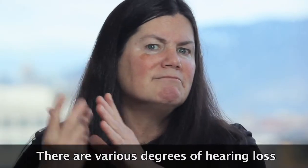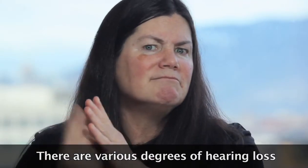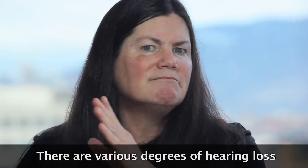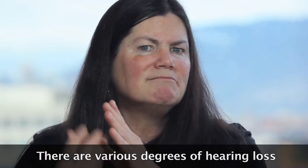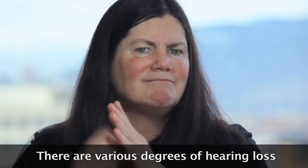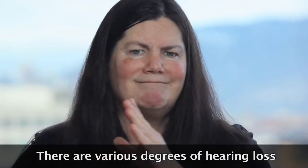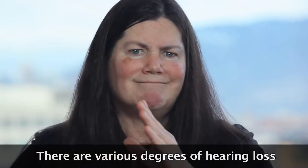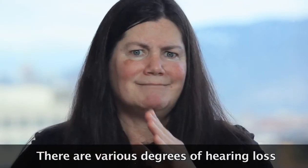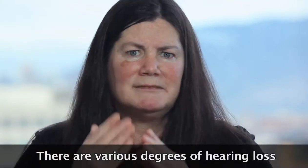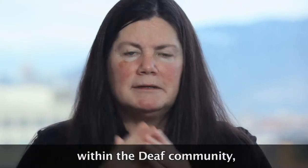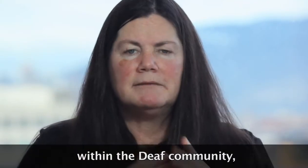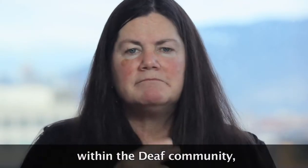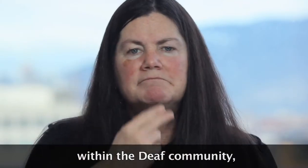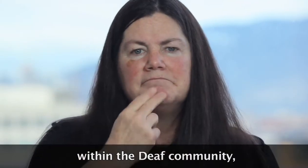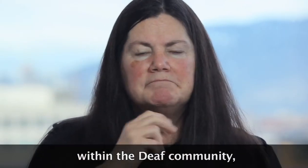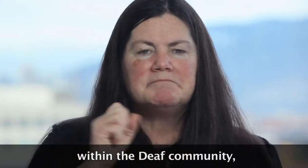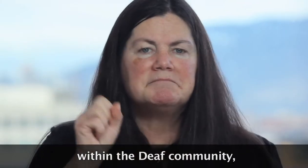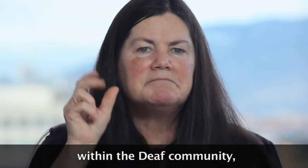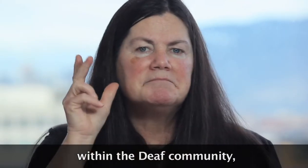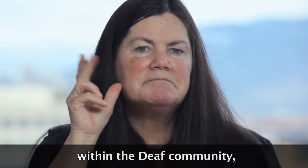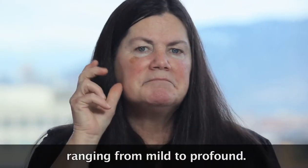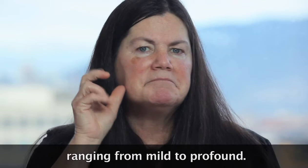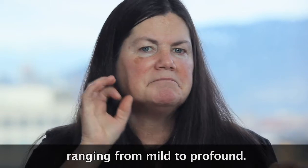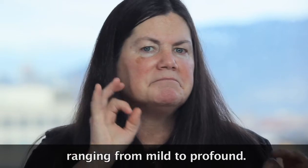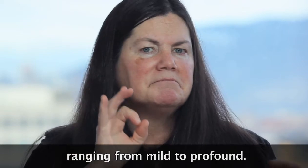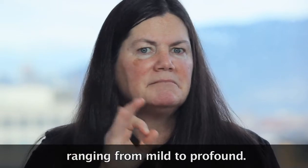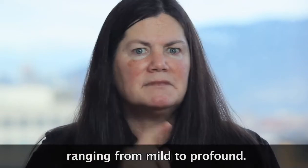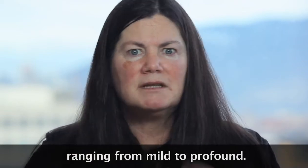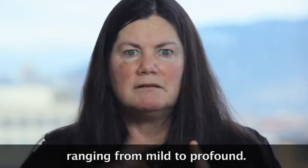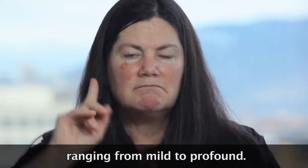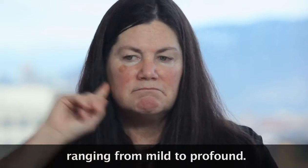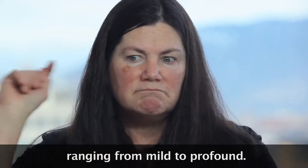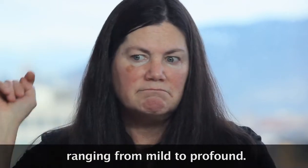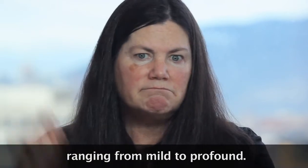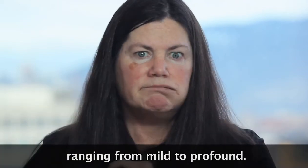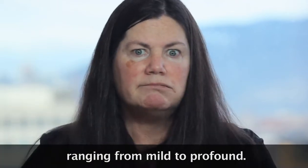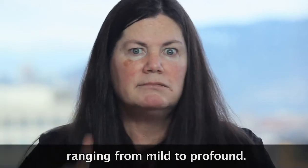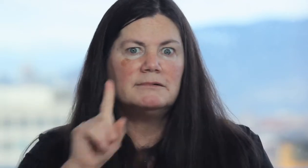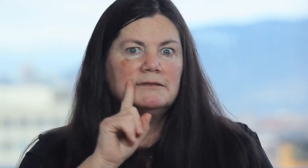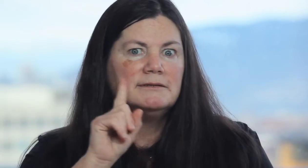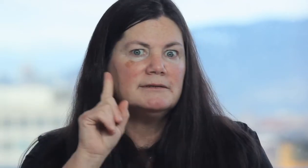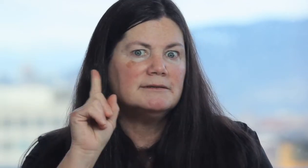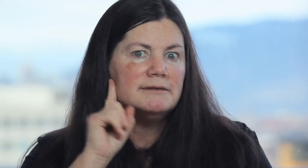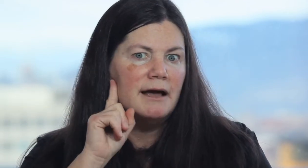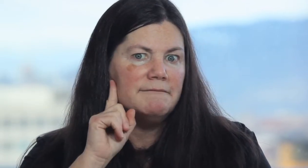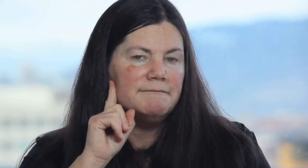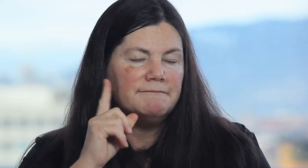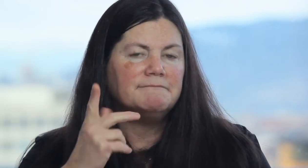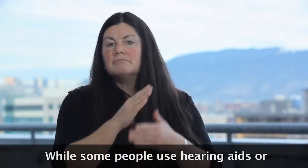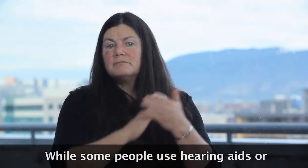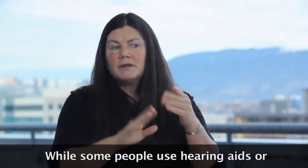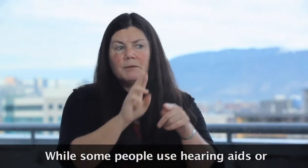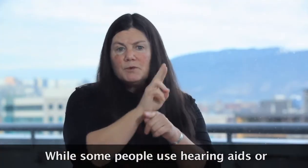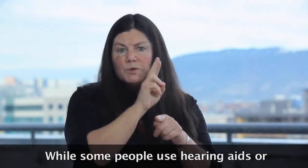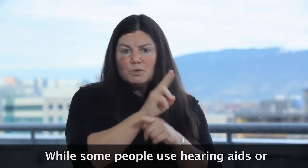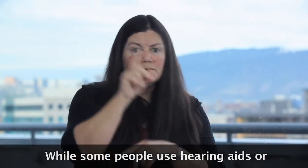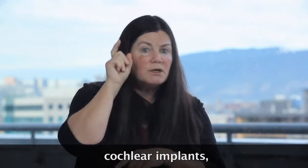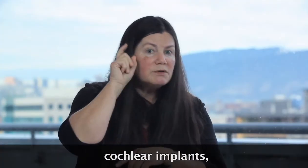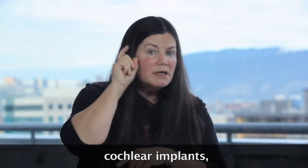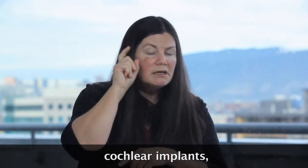There are various degrees of hearing loss within the deaf community, ranging from mild to profound. While some